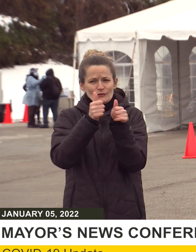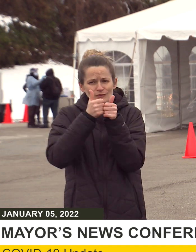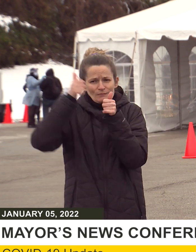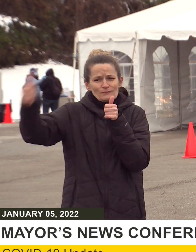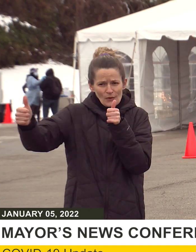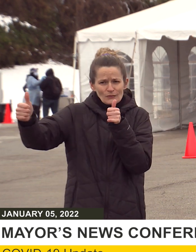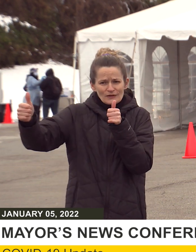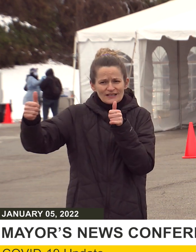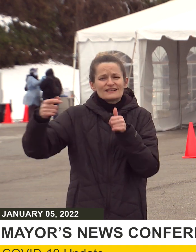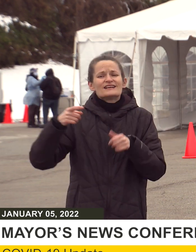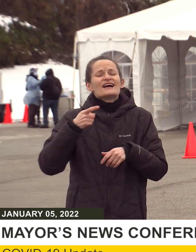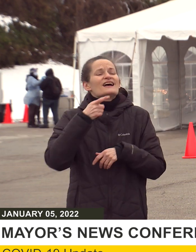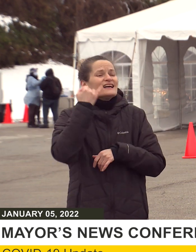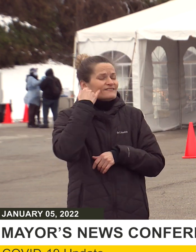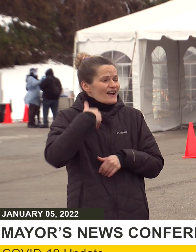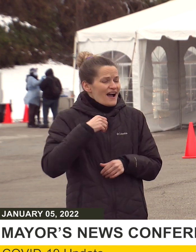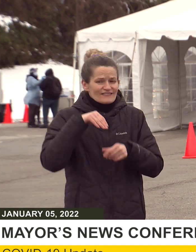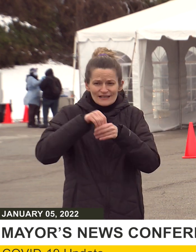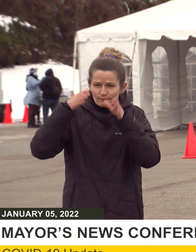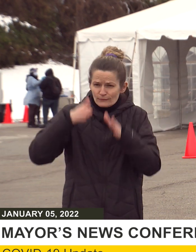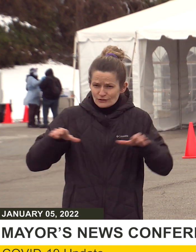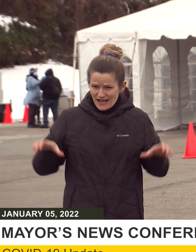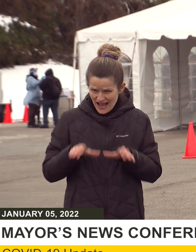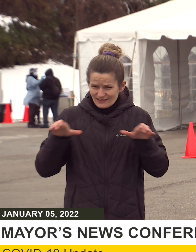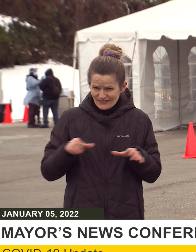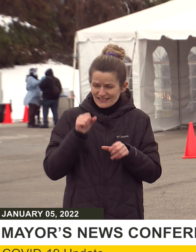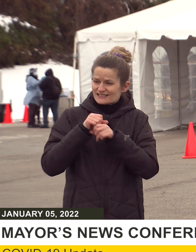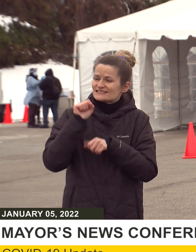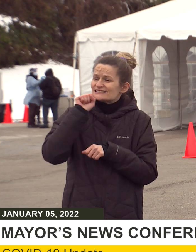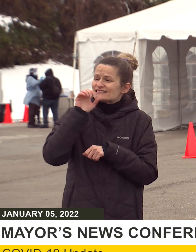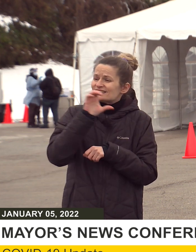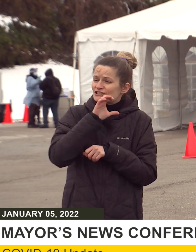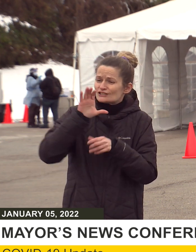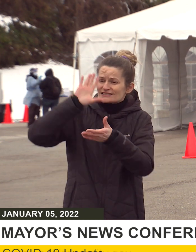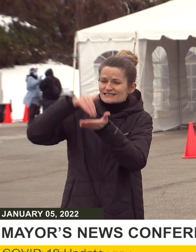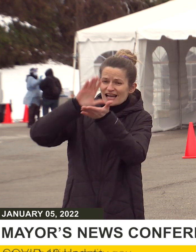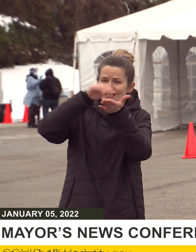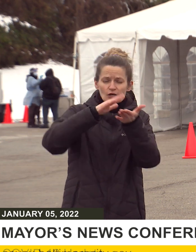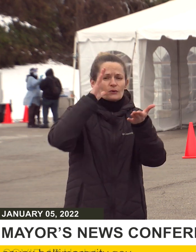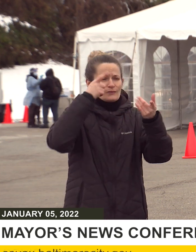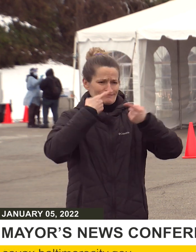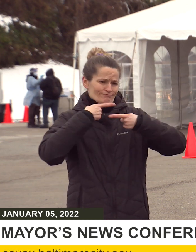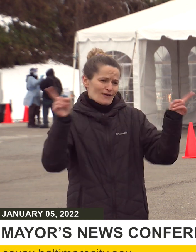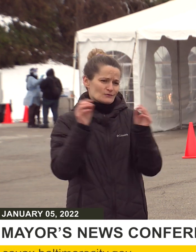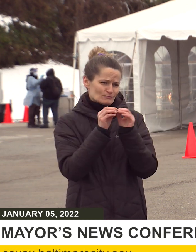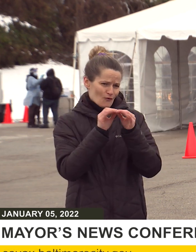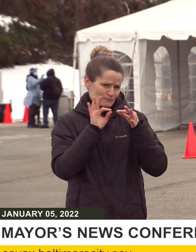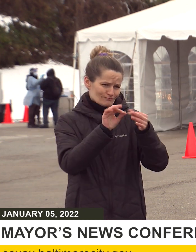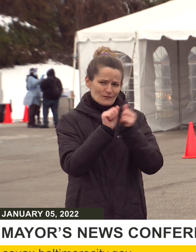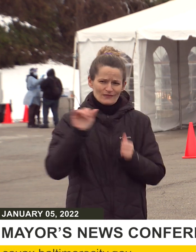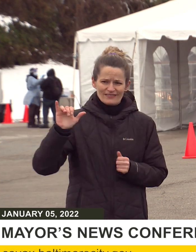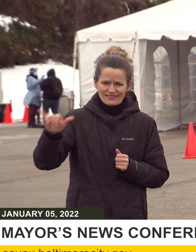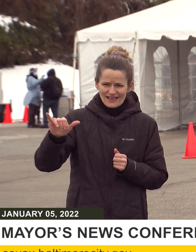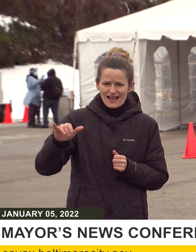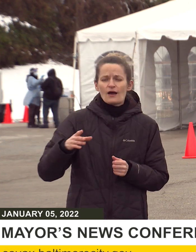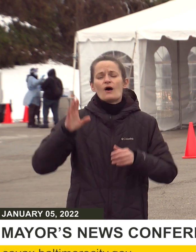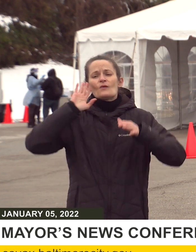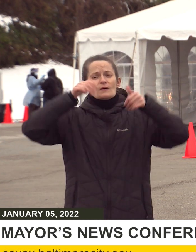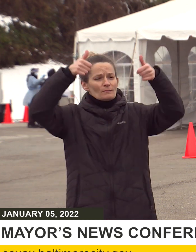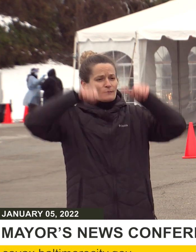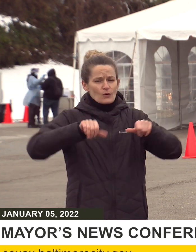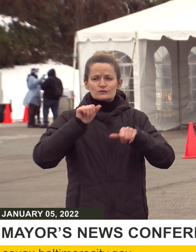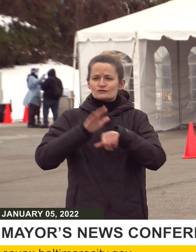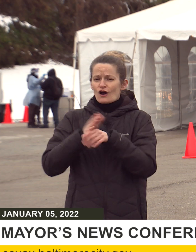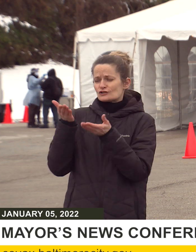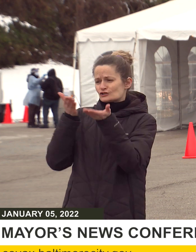centers. Additional announcements will be made as services shifted to telework, and changes will be posted at our service status webpage, which